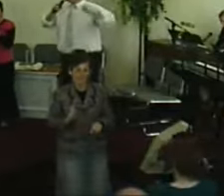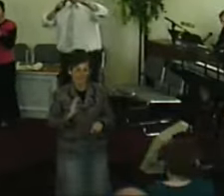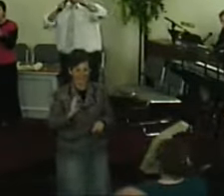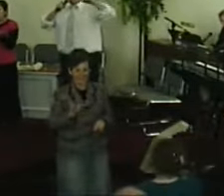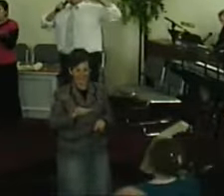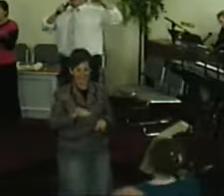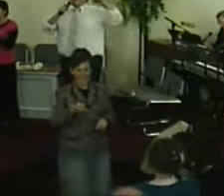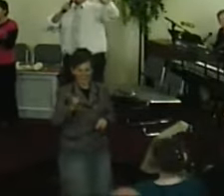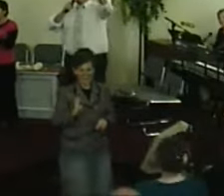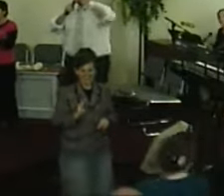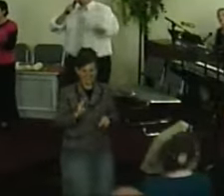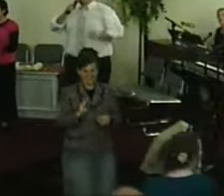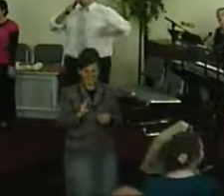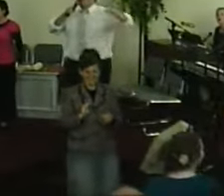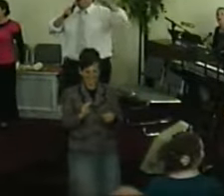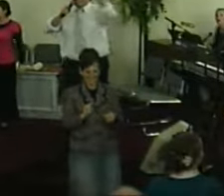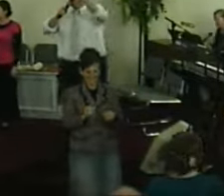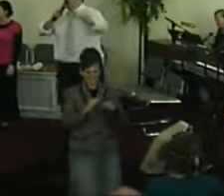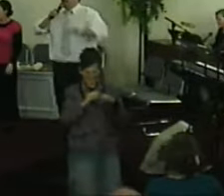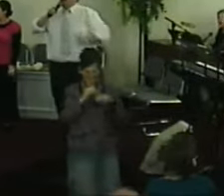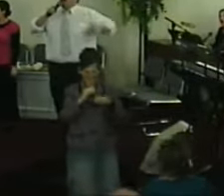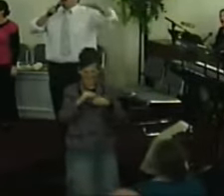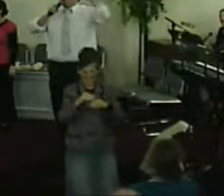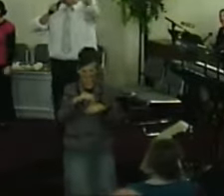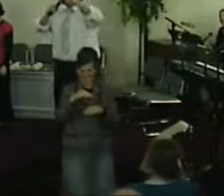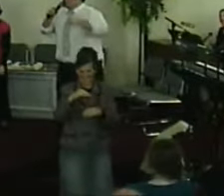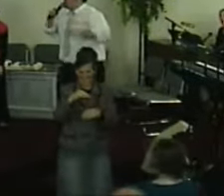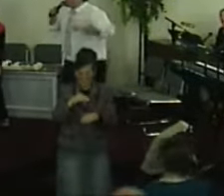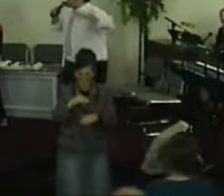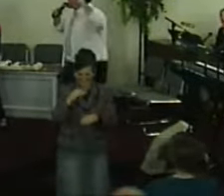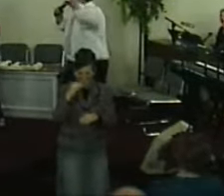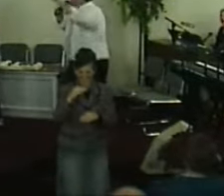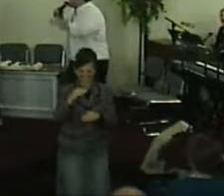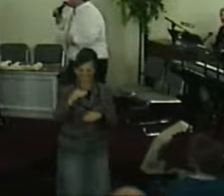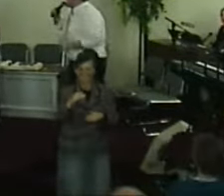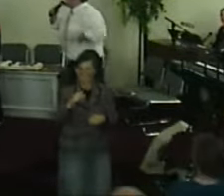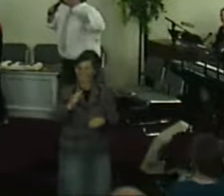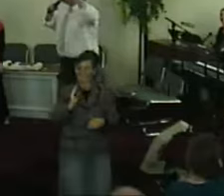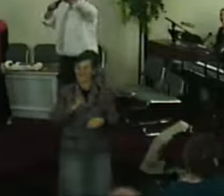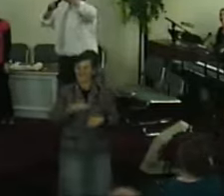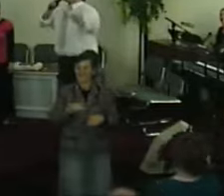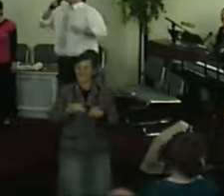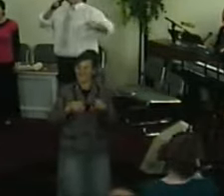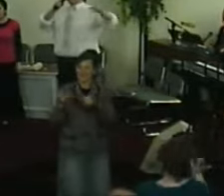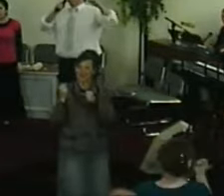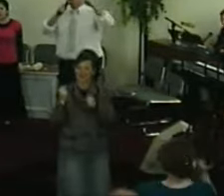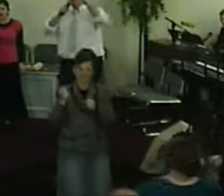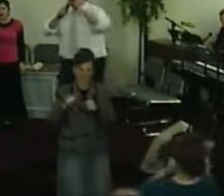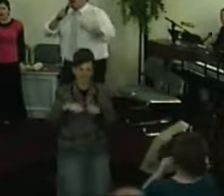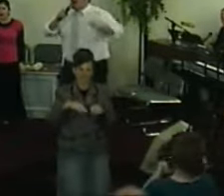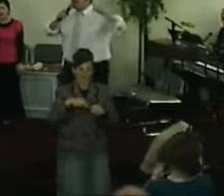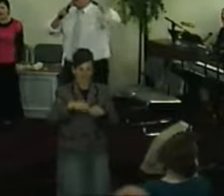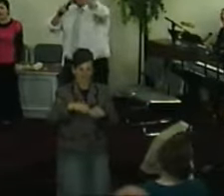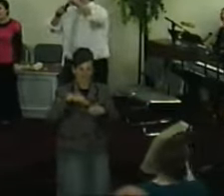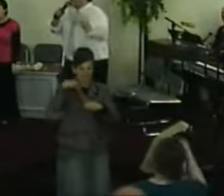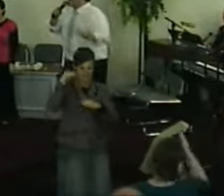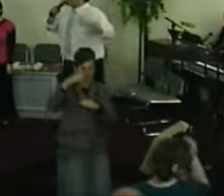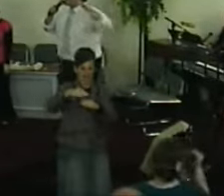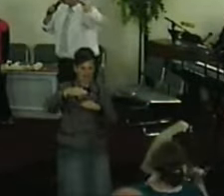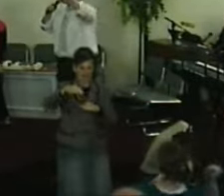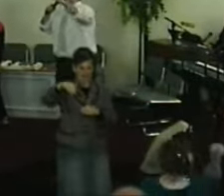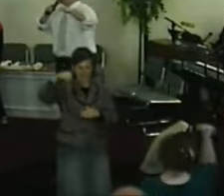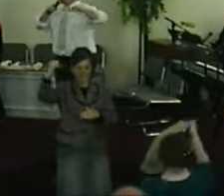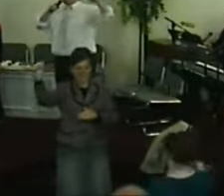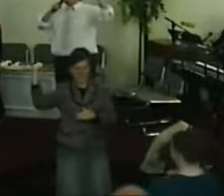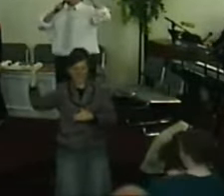Come on, sing. Our God is greater. Our God is stronger. God, you are higher than any